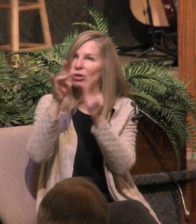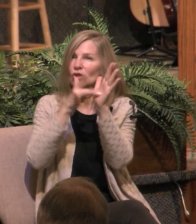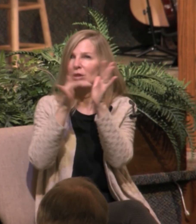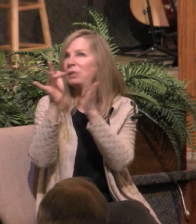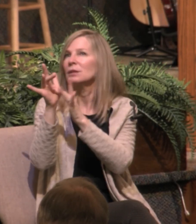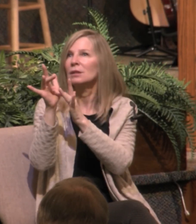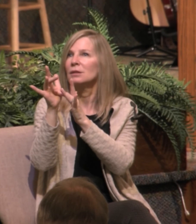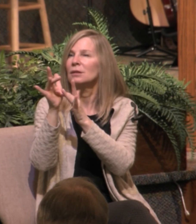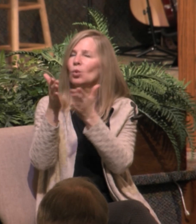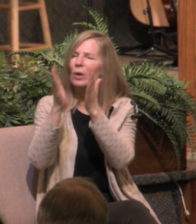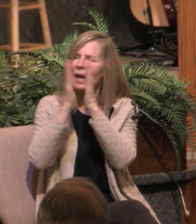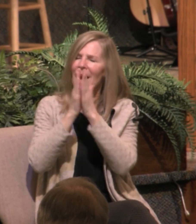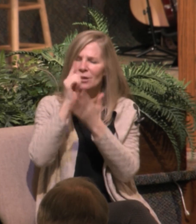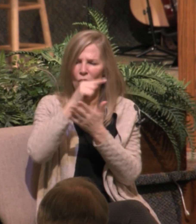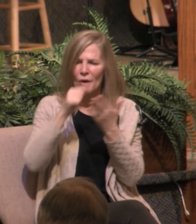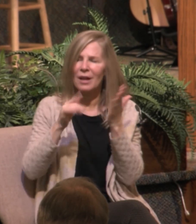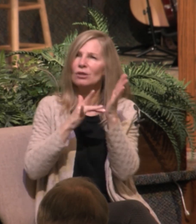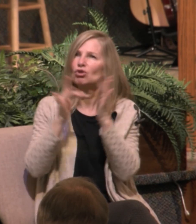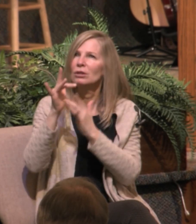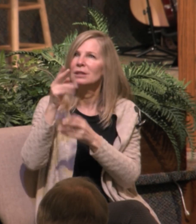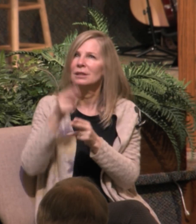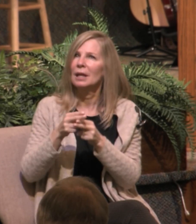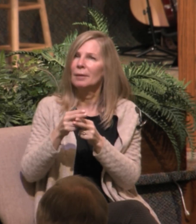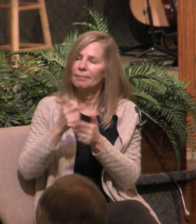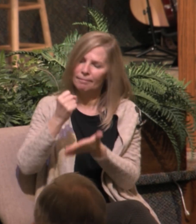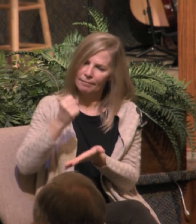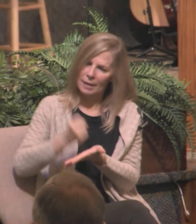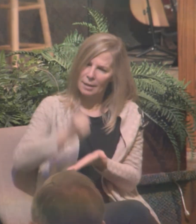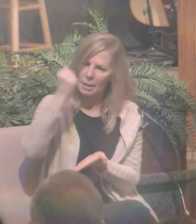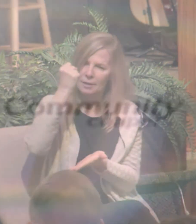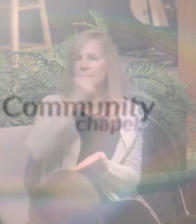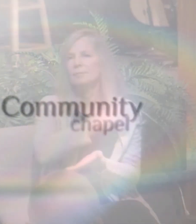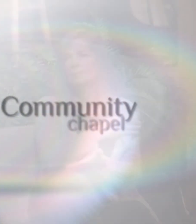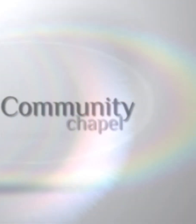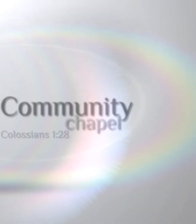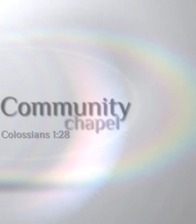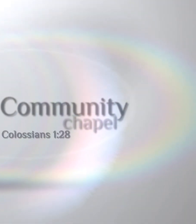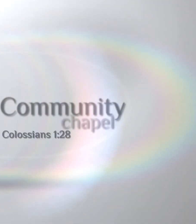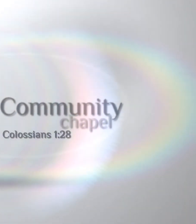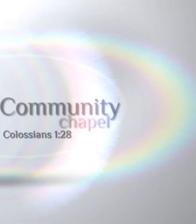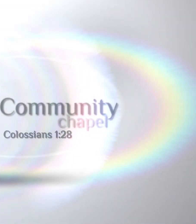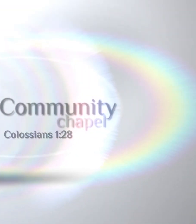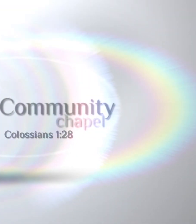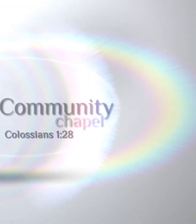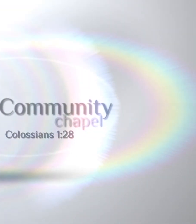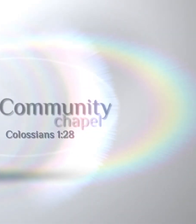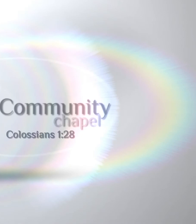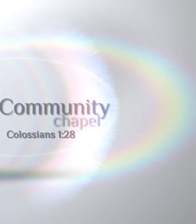We ask these things, Lord, in Jesus' name. Amen.